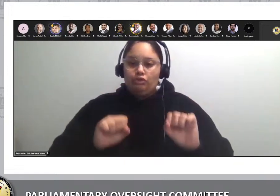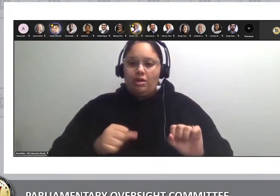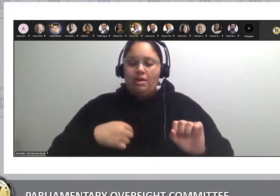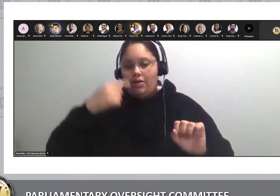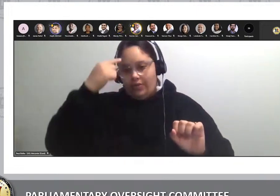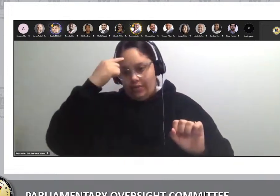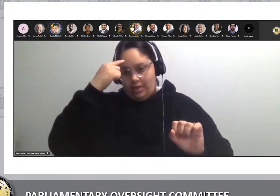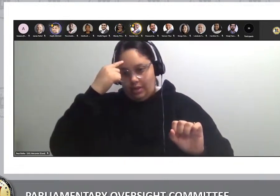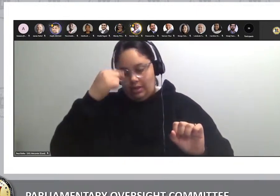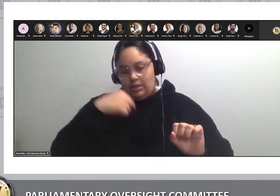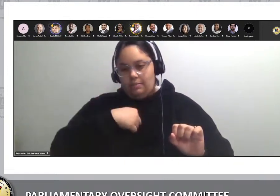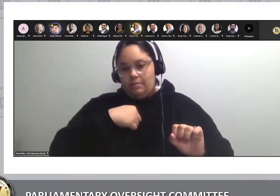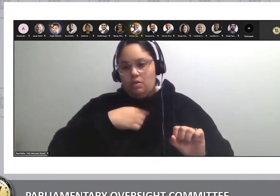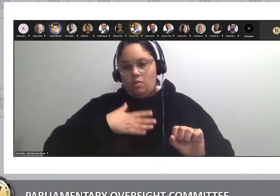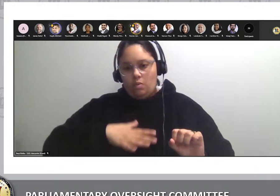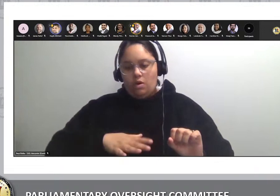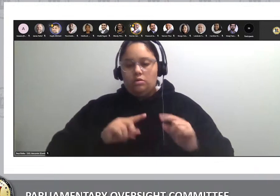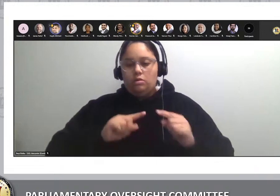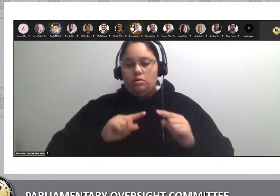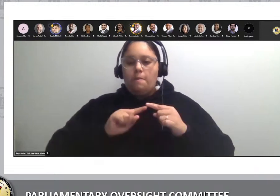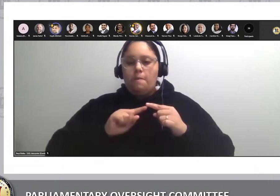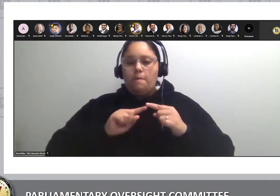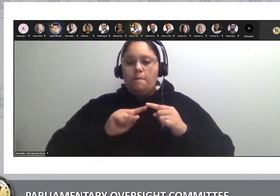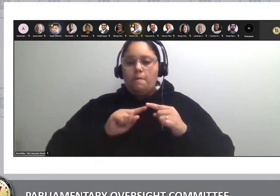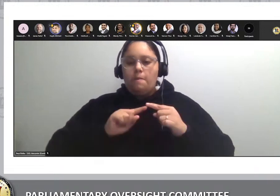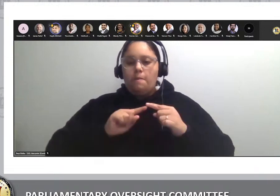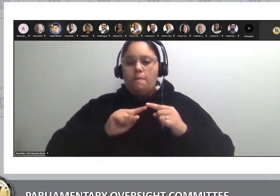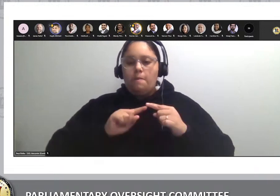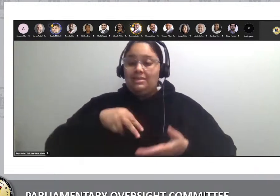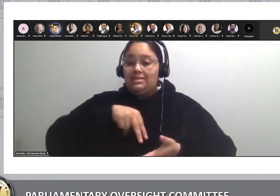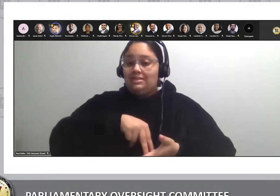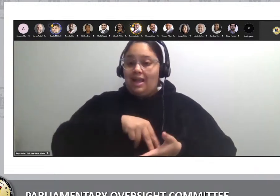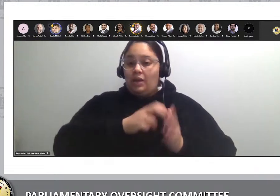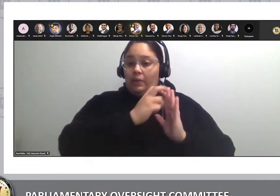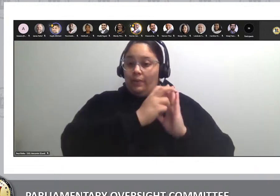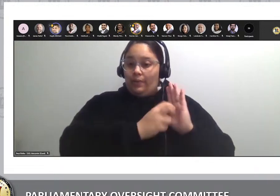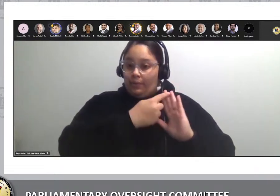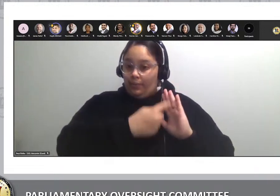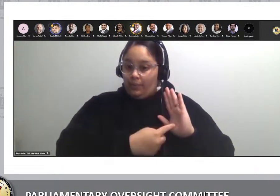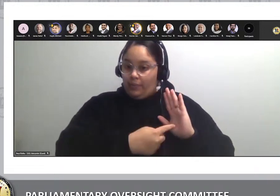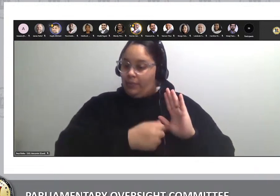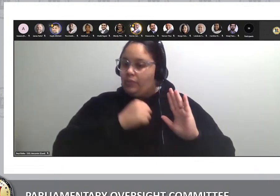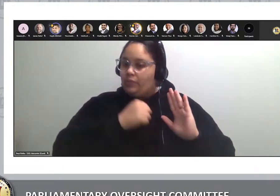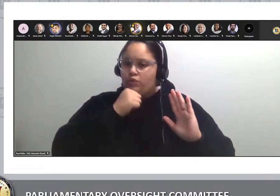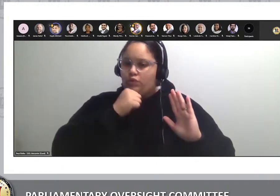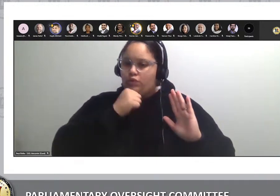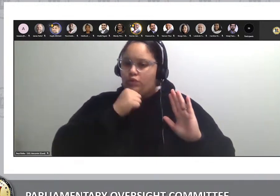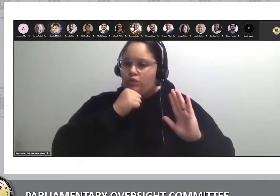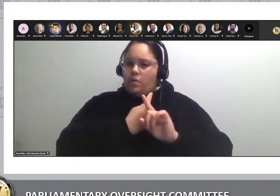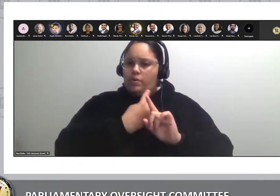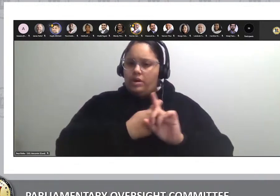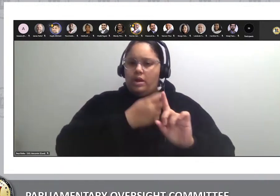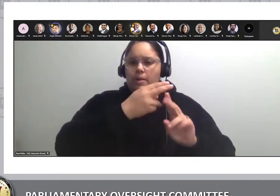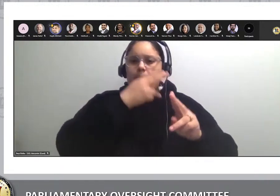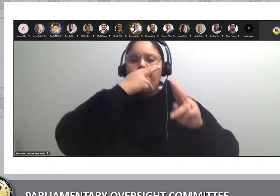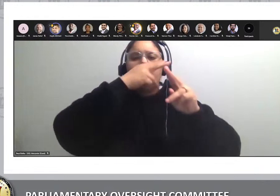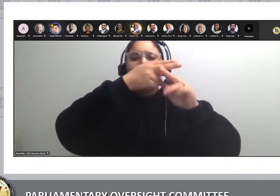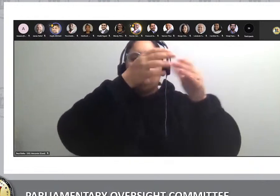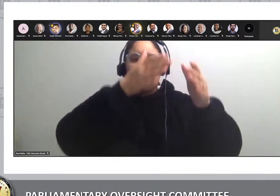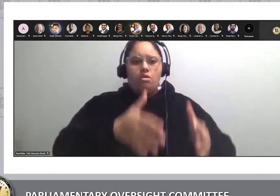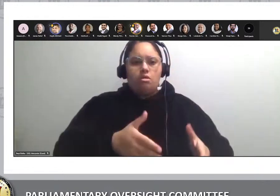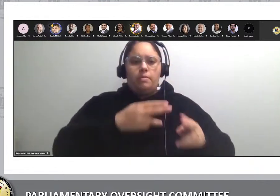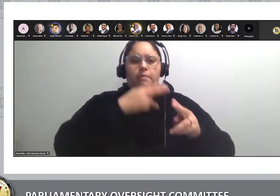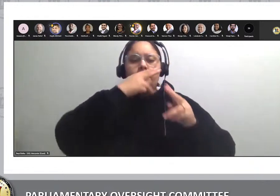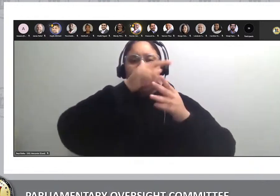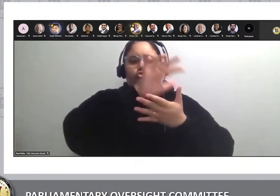think I just want to make the point that as per standing rules, that it's not necessarily just the petitions committee that can